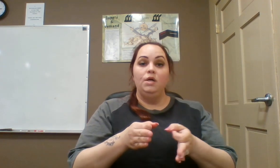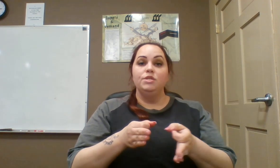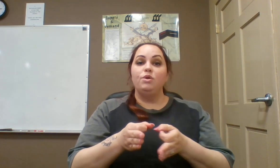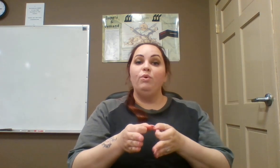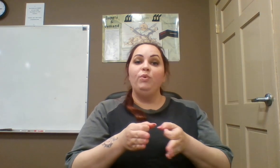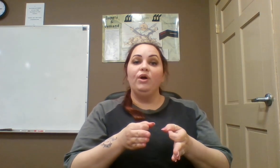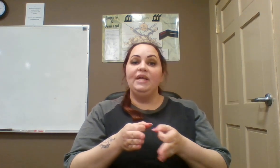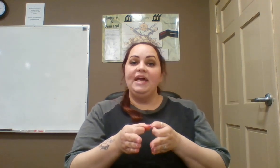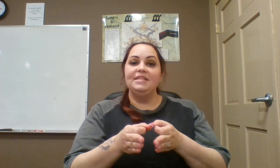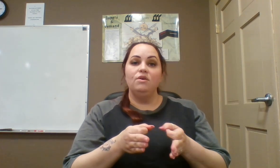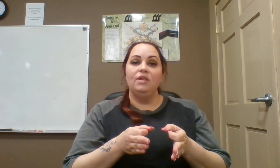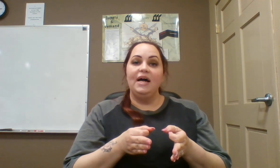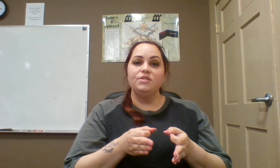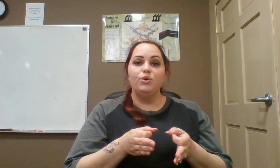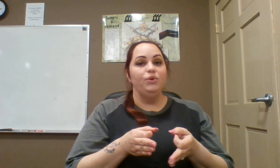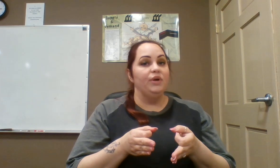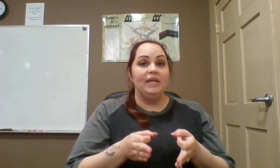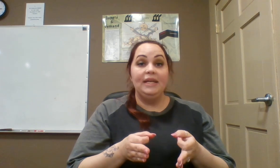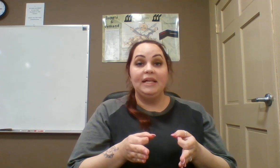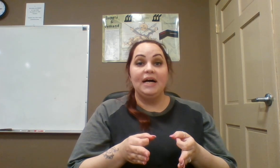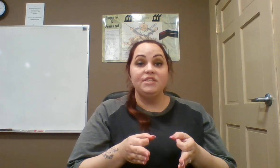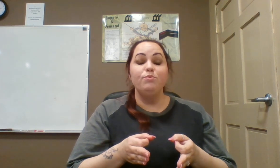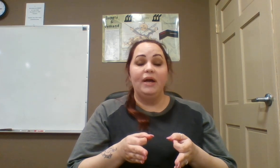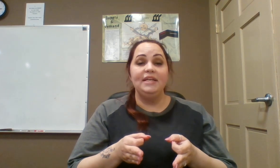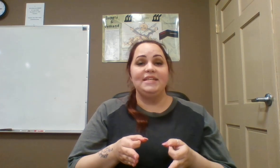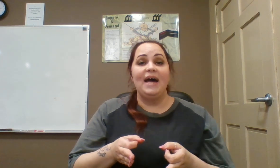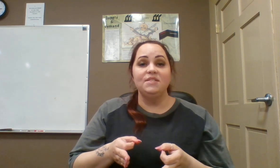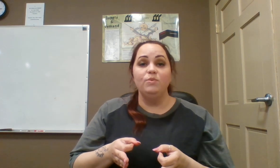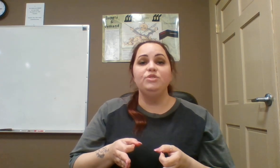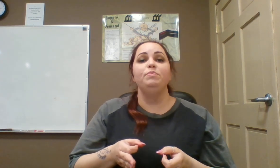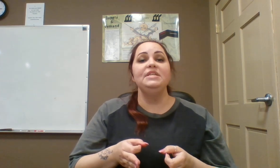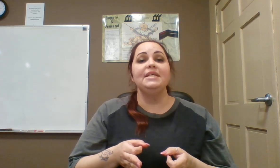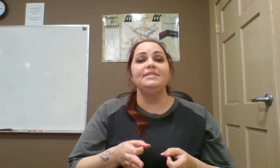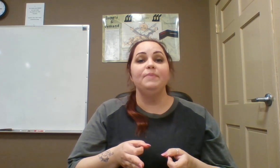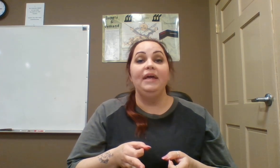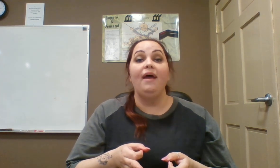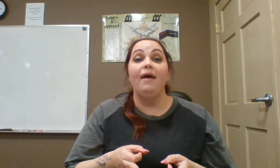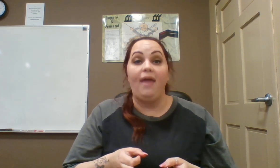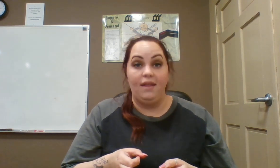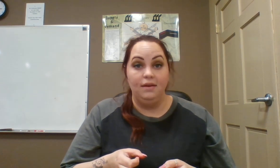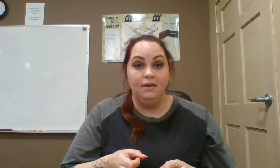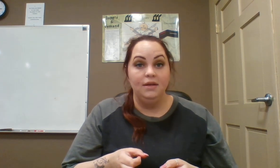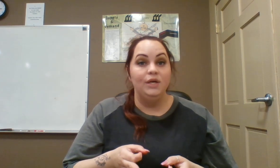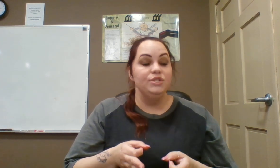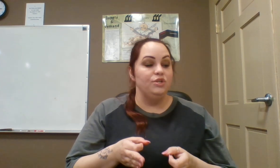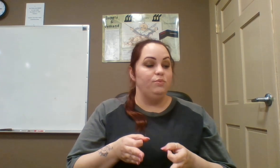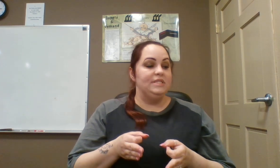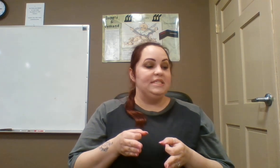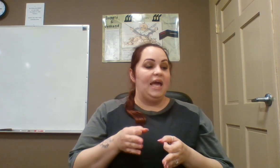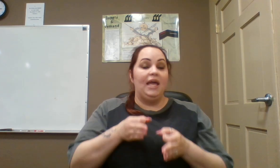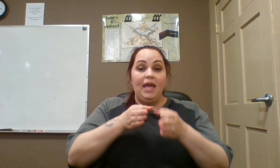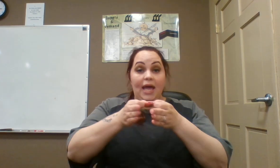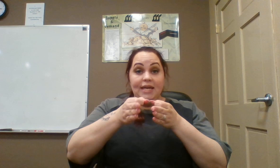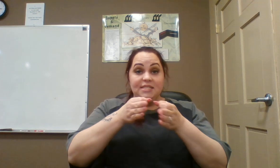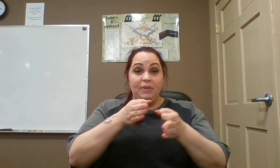So when we are in ASL class or you're in any class, you might need to ask someone to please explain again. So you would say,